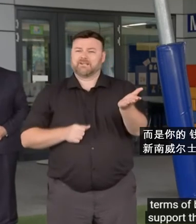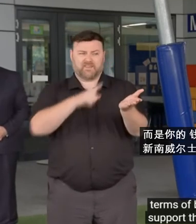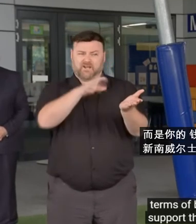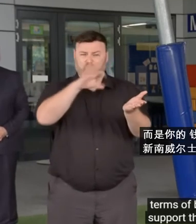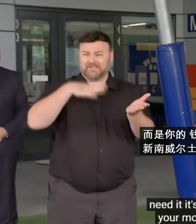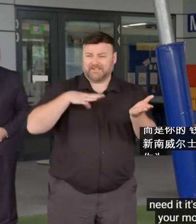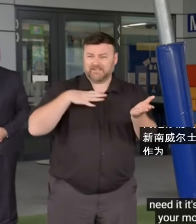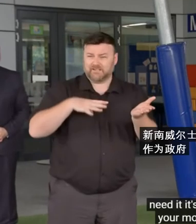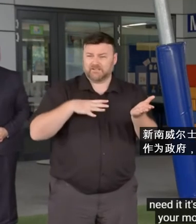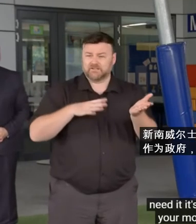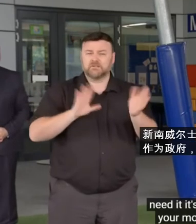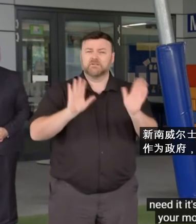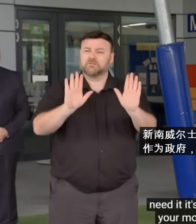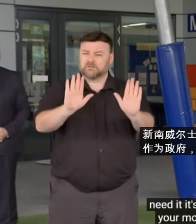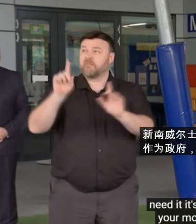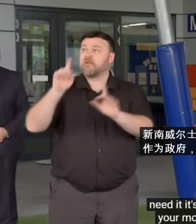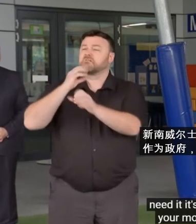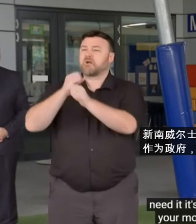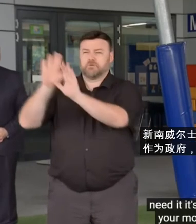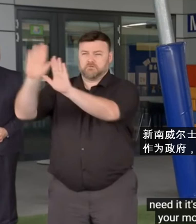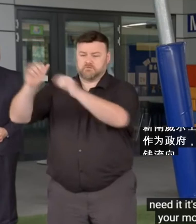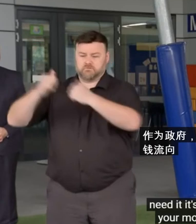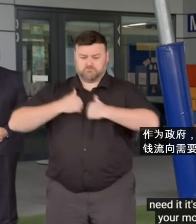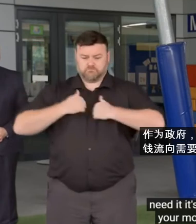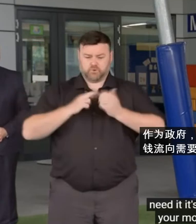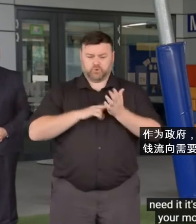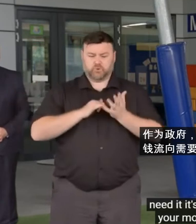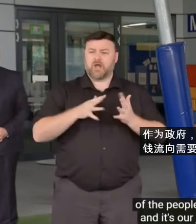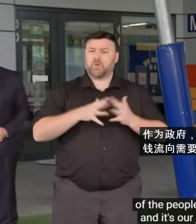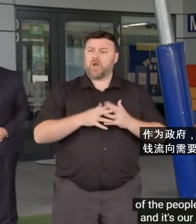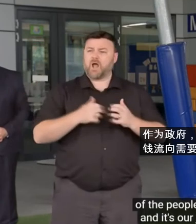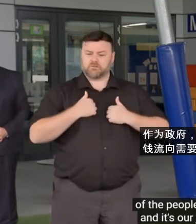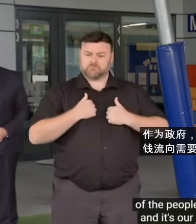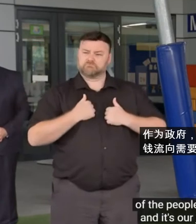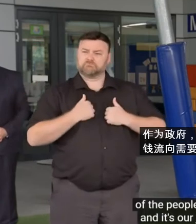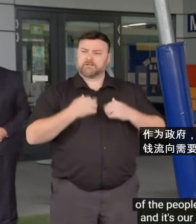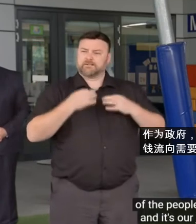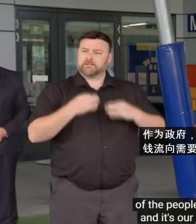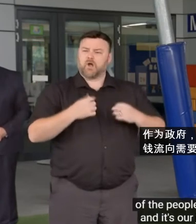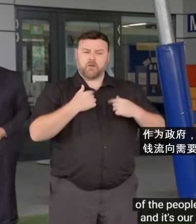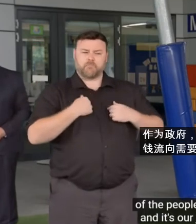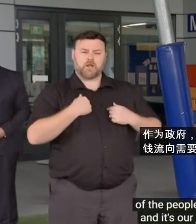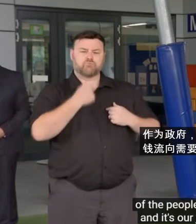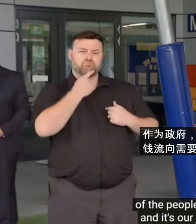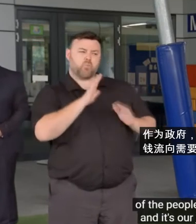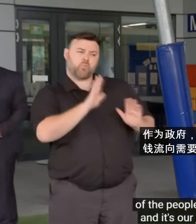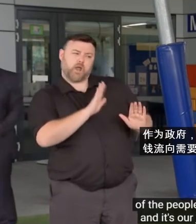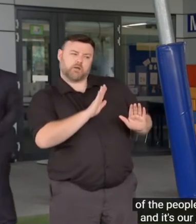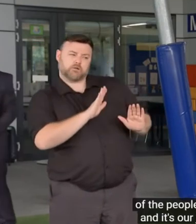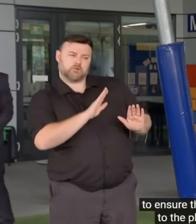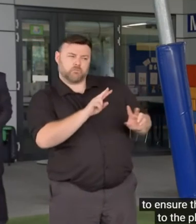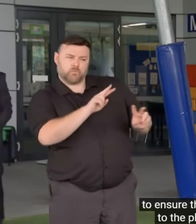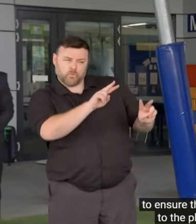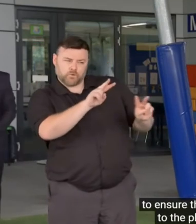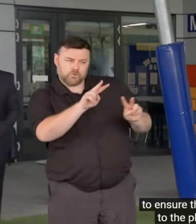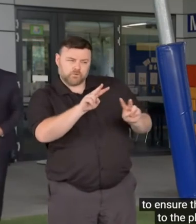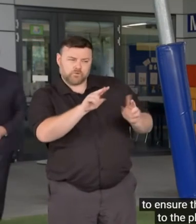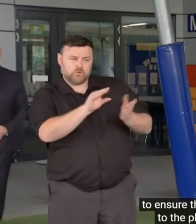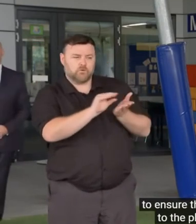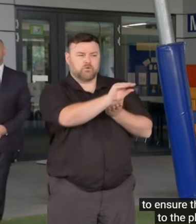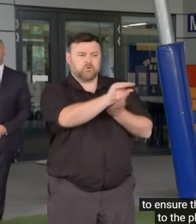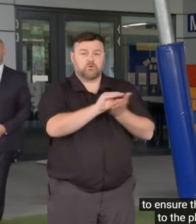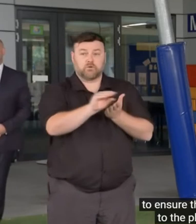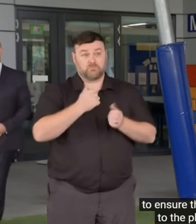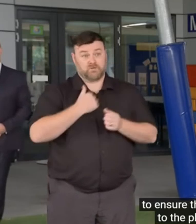of New South Wales, and it's our job as a government to ensure that that money goes into places that need it. Should the Feds have done more to claw back some of that job?